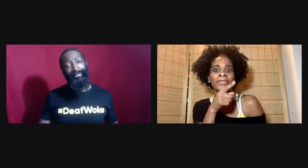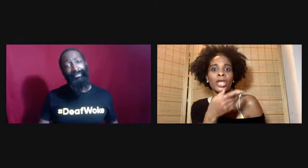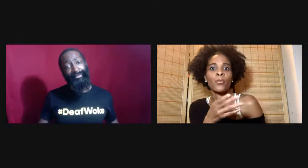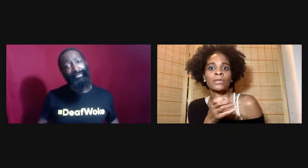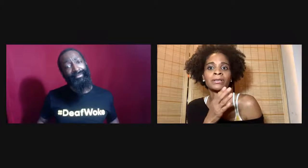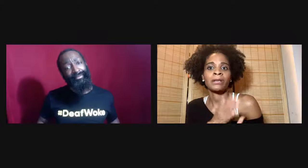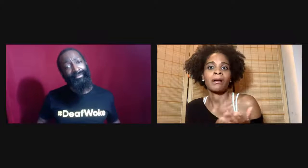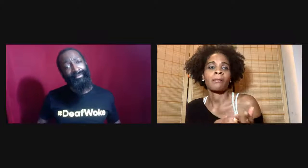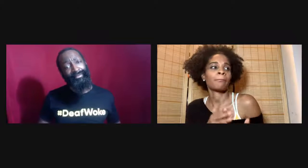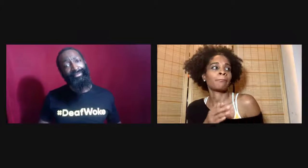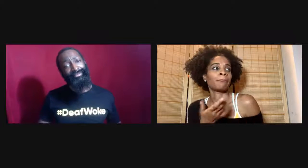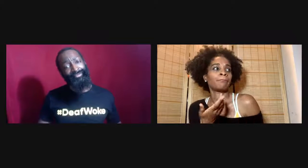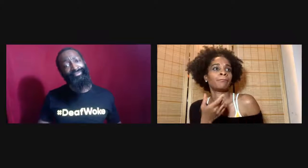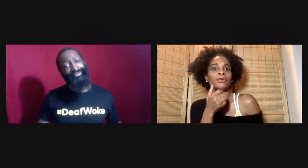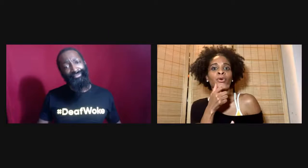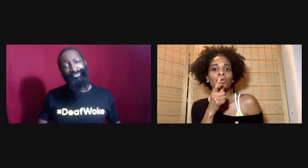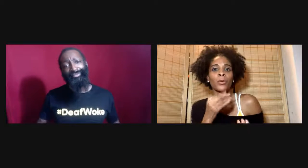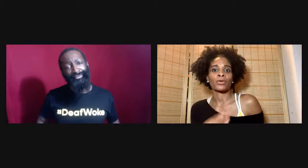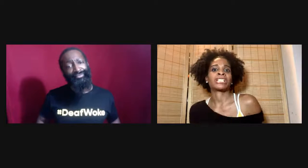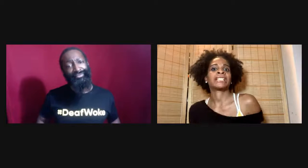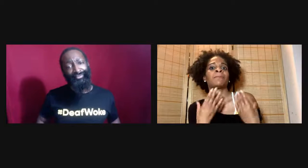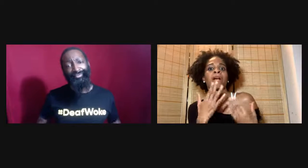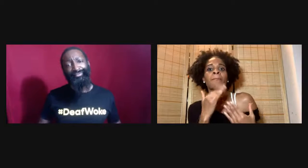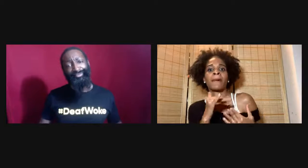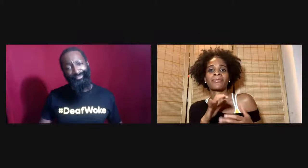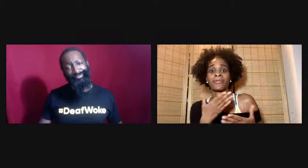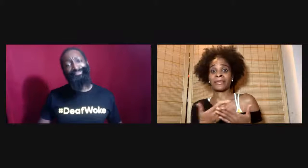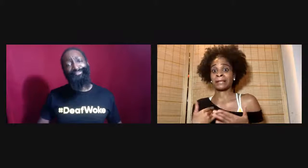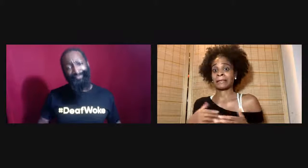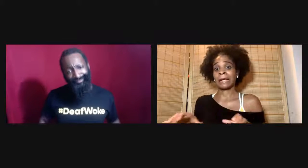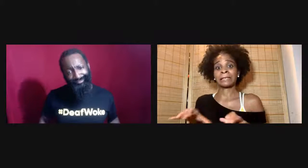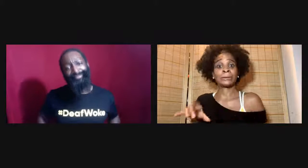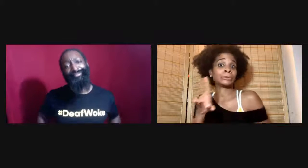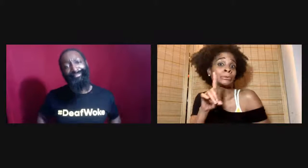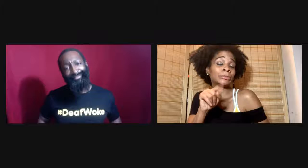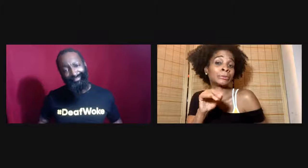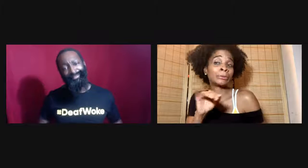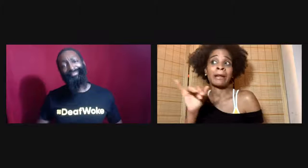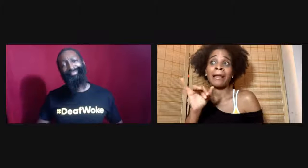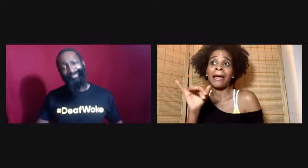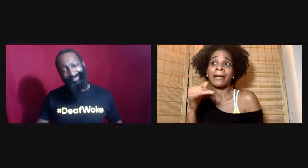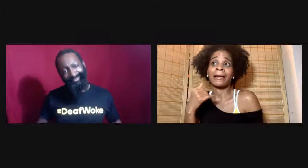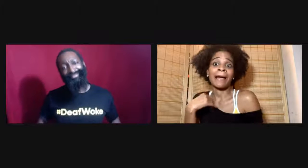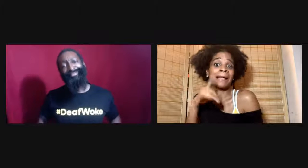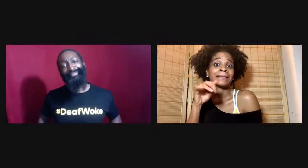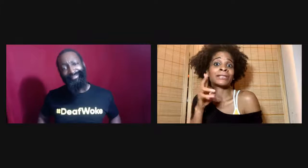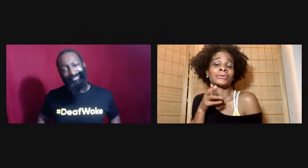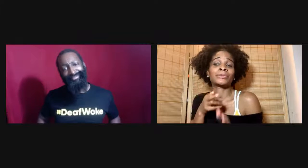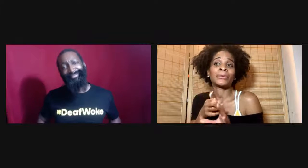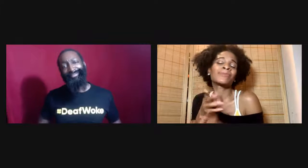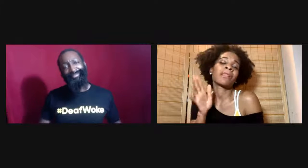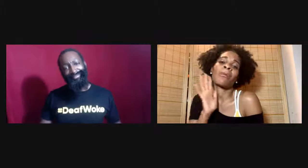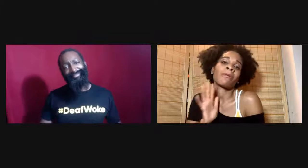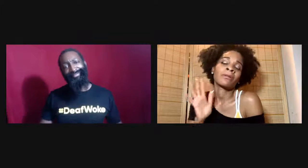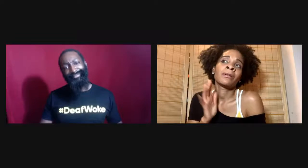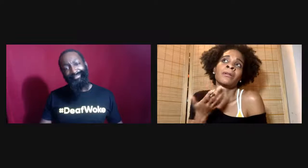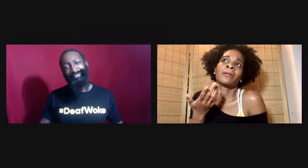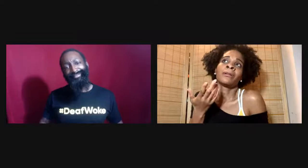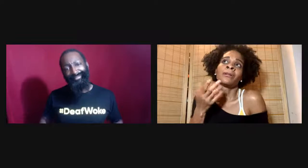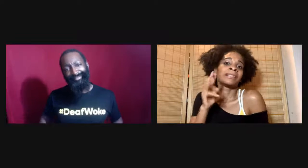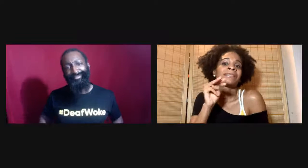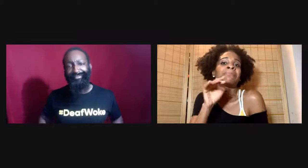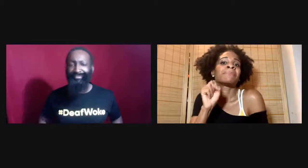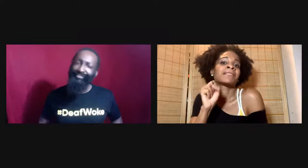Yeah, we can be the change, and we can be inspired by, you know, the things that we do.